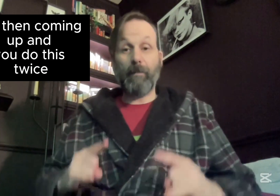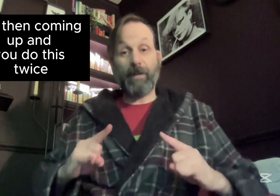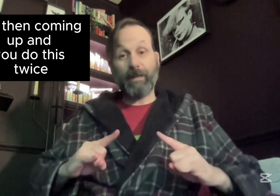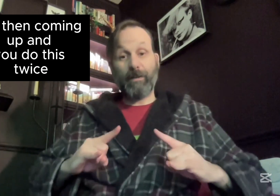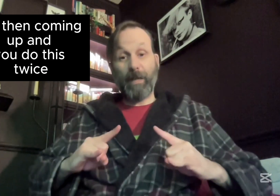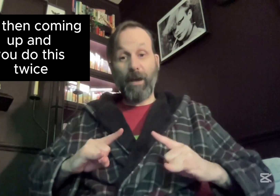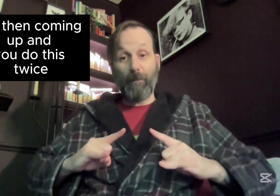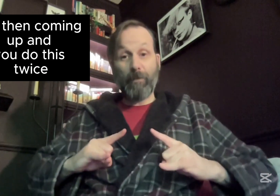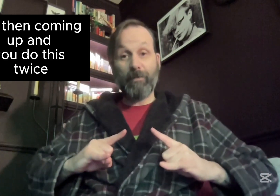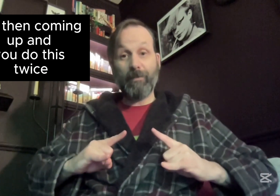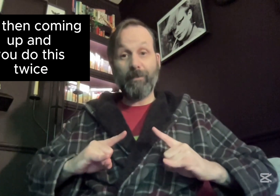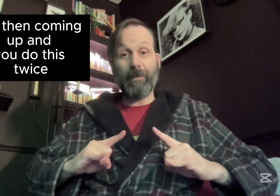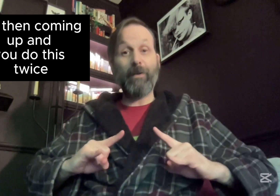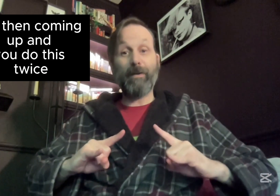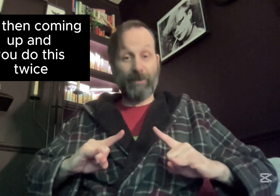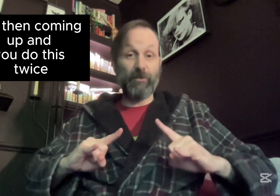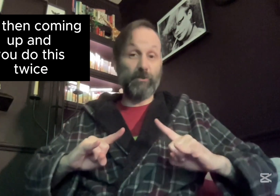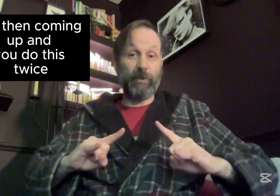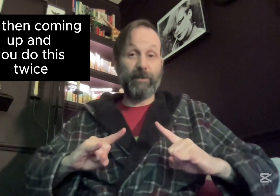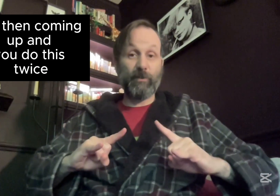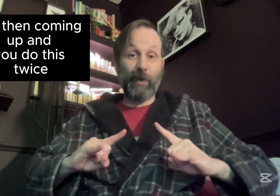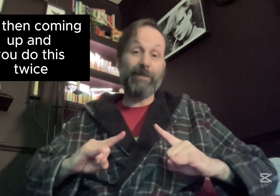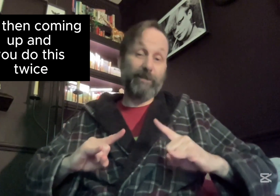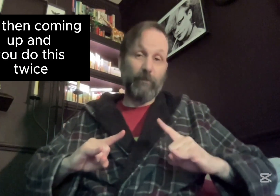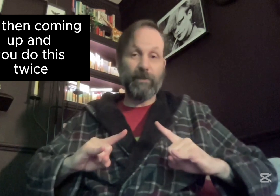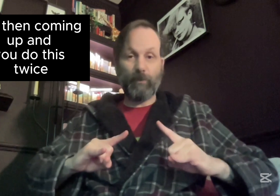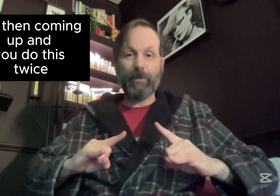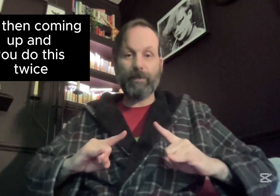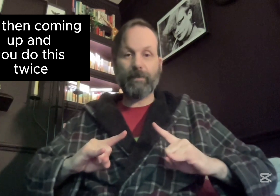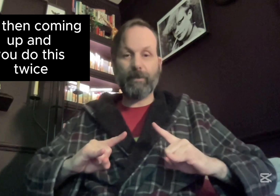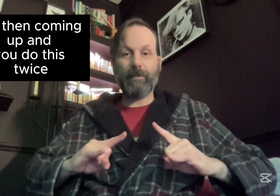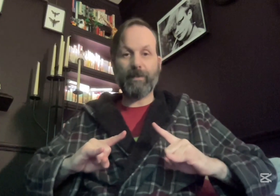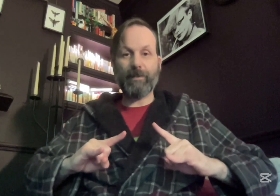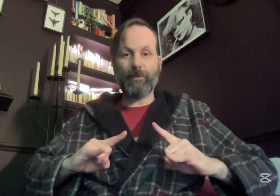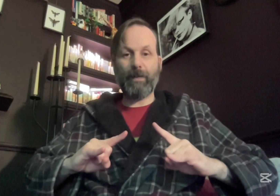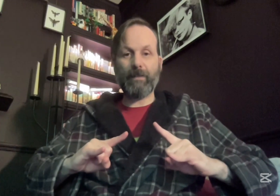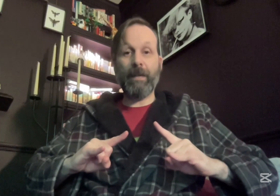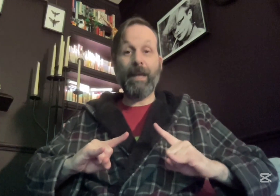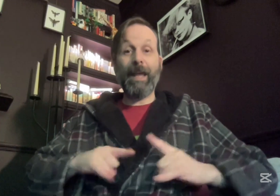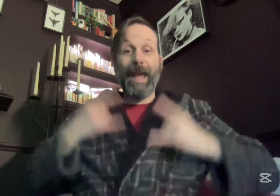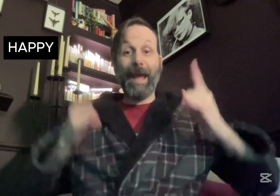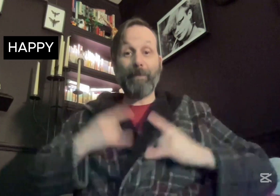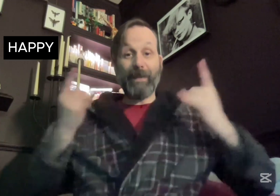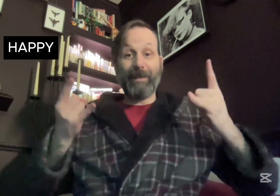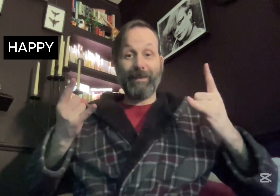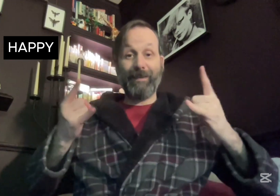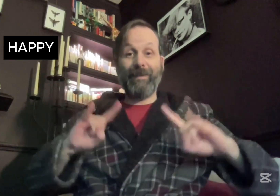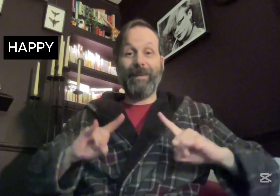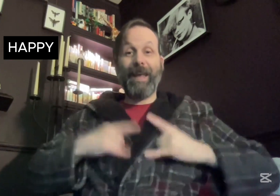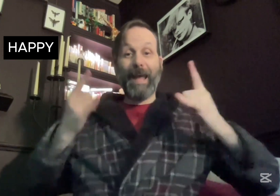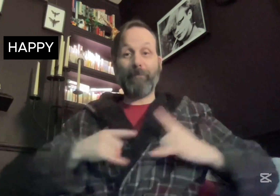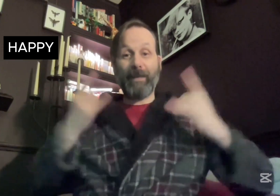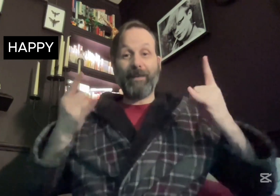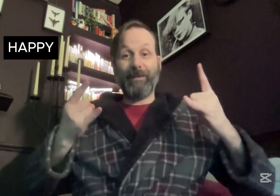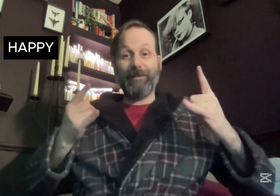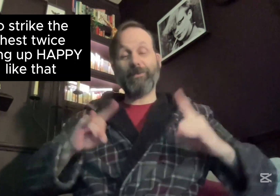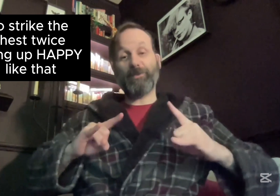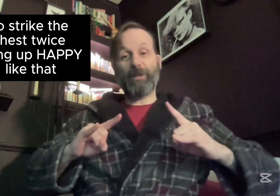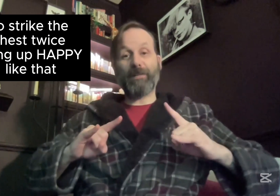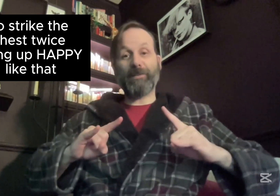But then coming up, and you do this twice, human is once, this is twice, happy, happy. So it strikes the